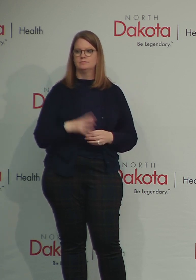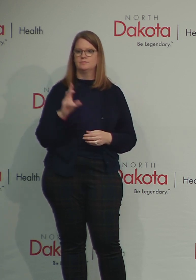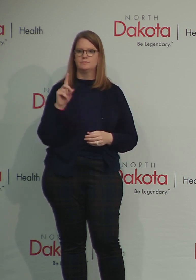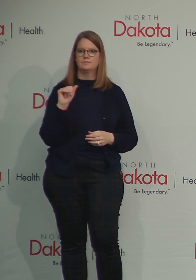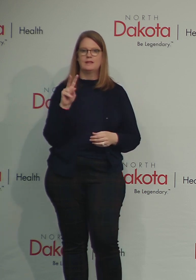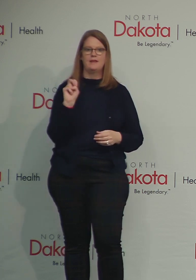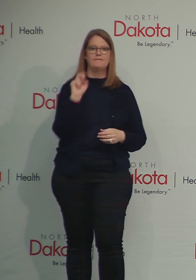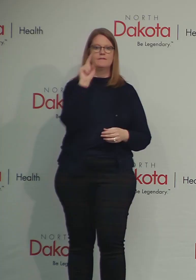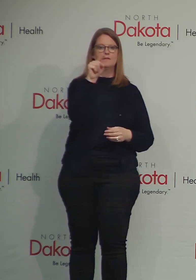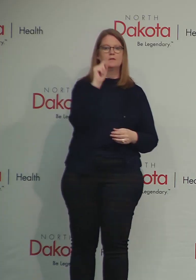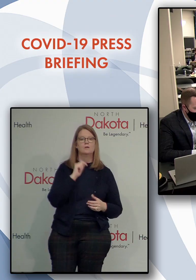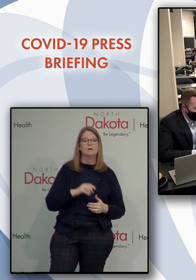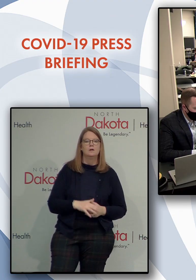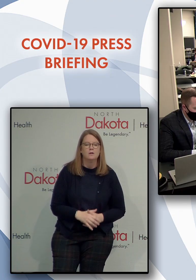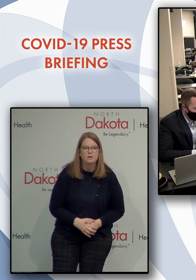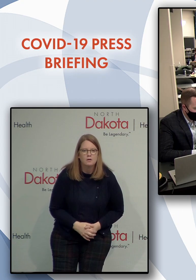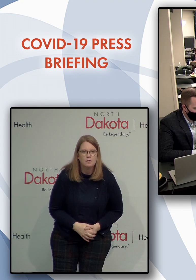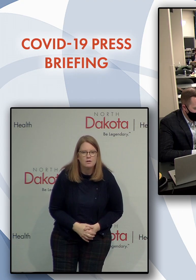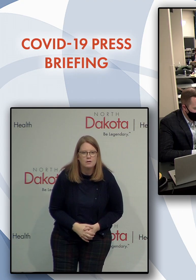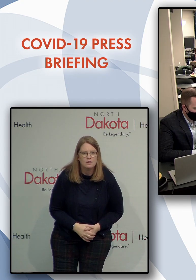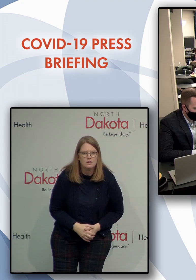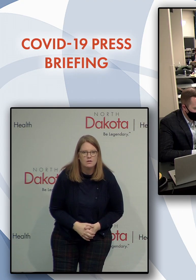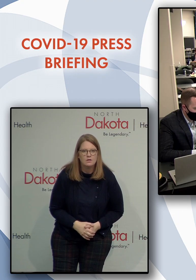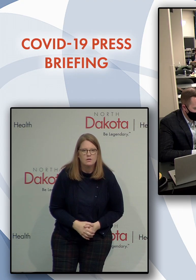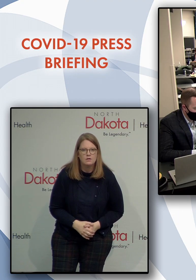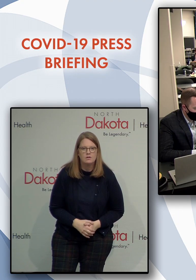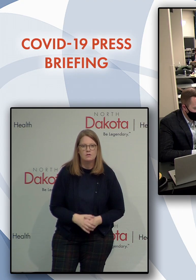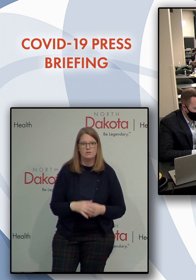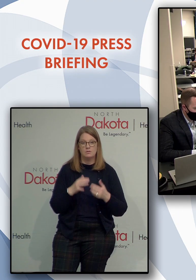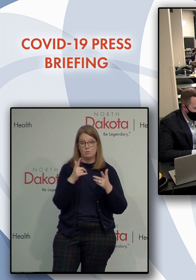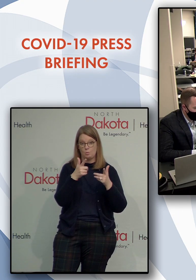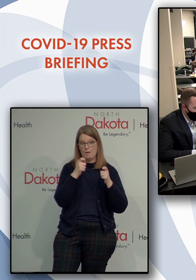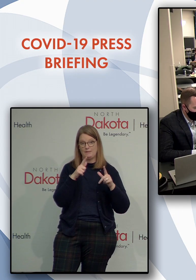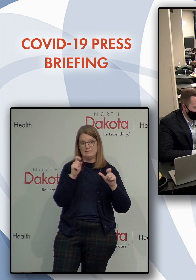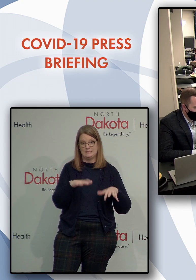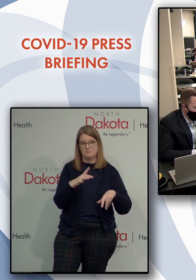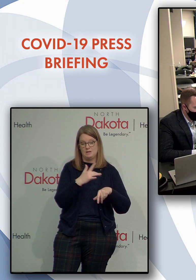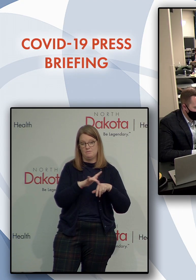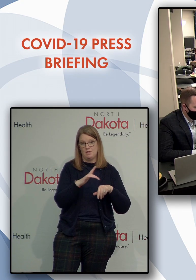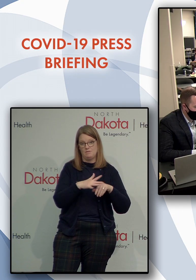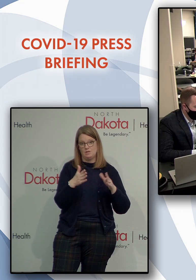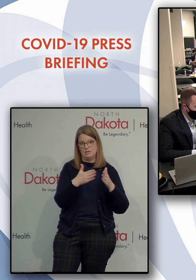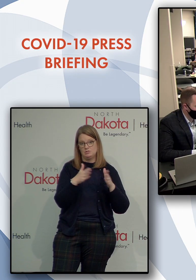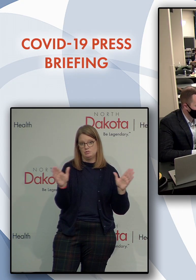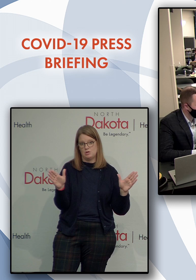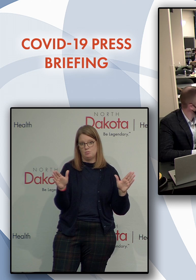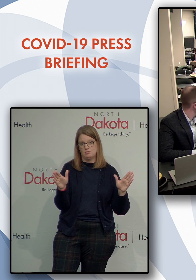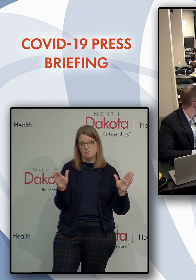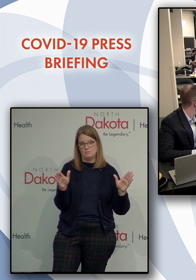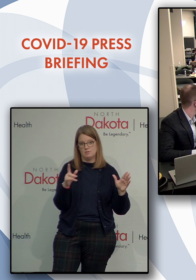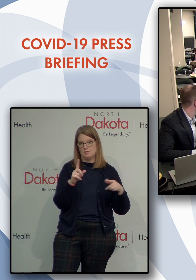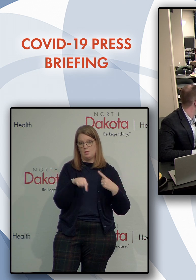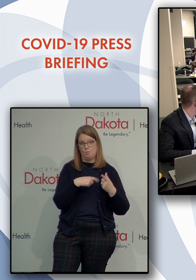Dave? Governor, will the rapid testing be available for the general public, and if so, when?